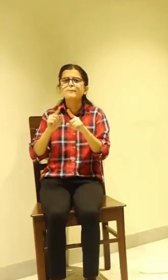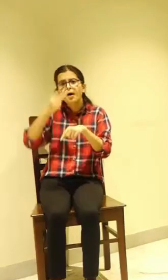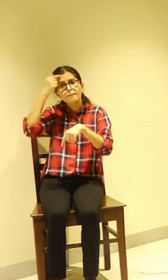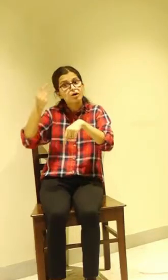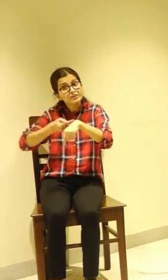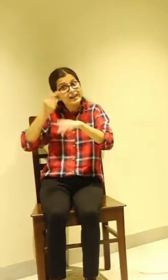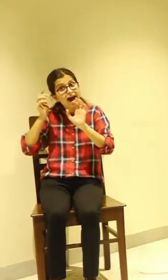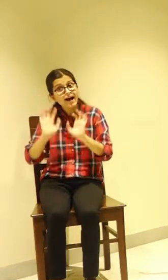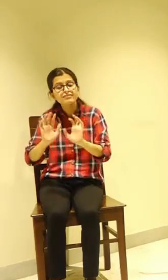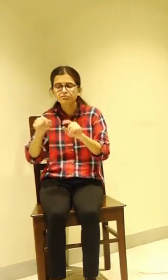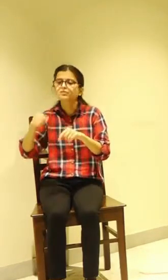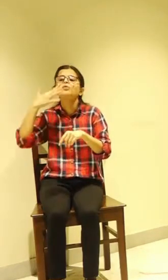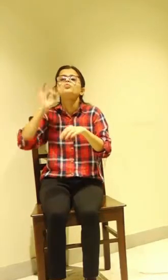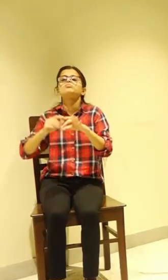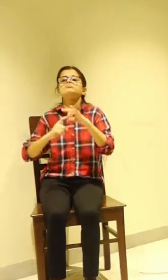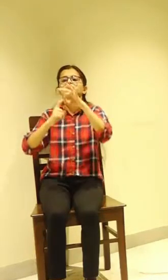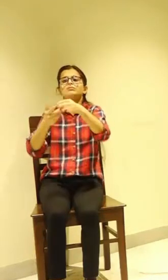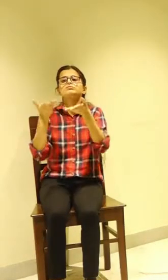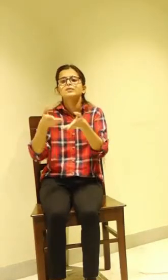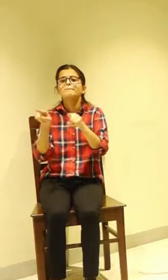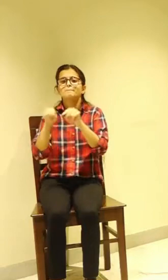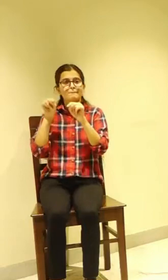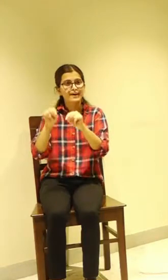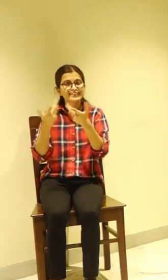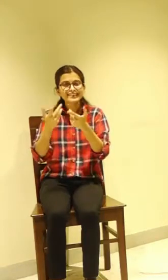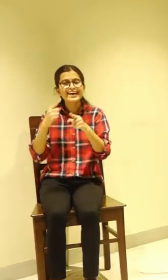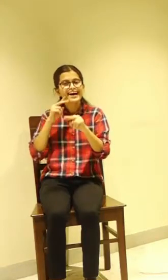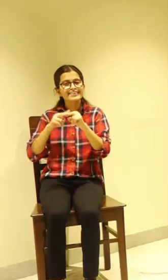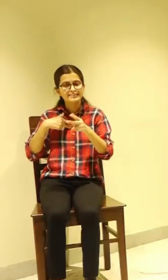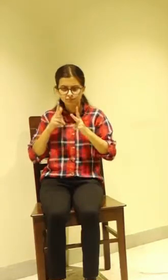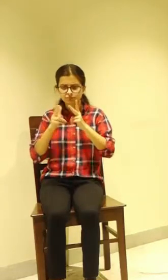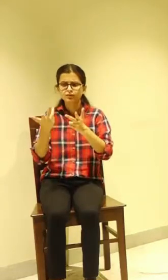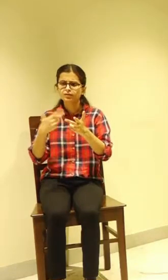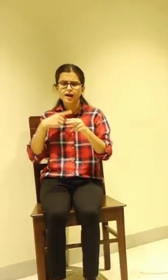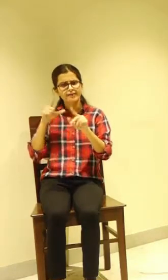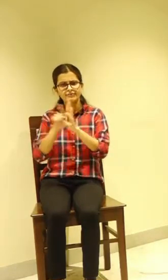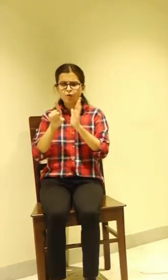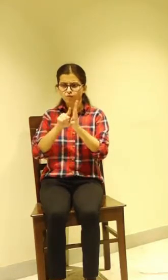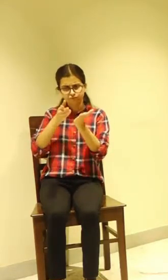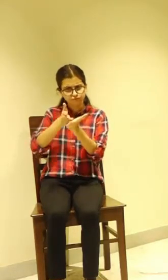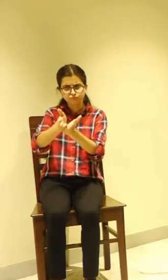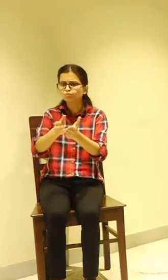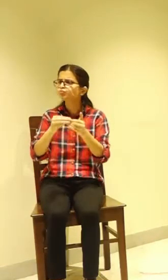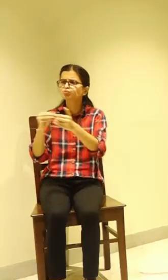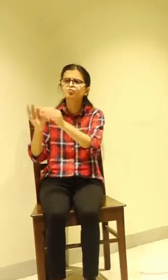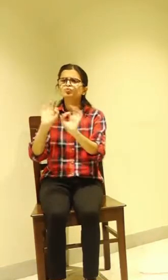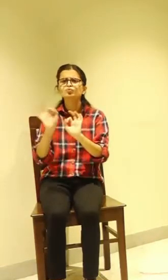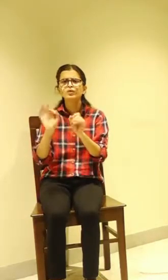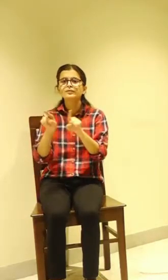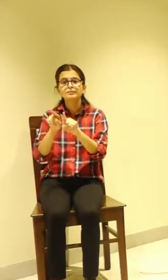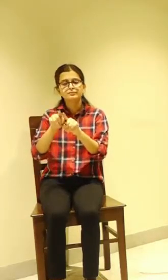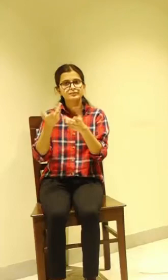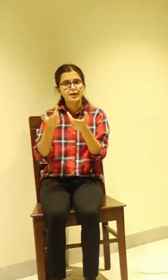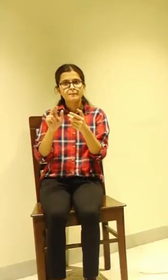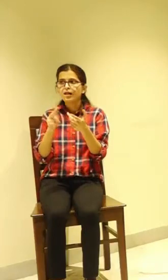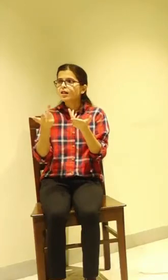the opportunity, and this was the main question, that when you say something can't be taken away by law, you must also then qualify what should never be